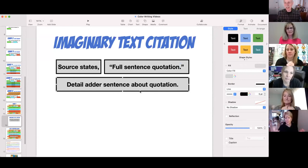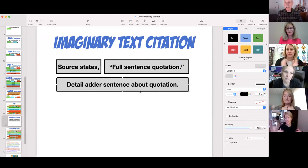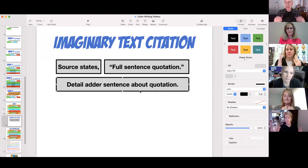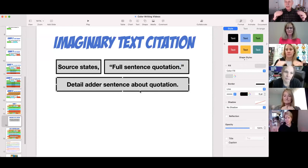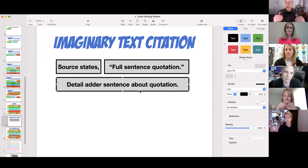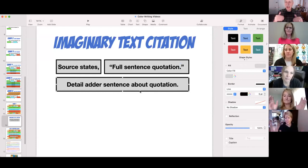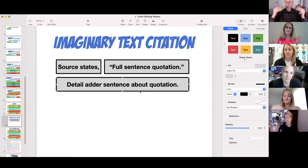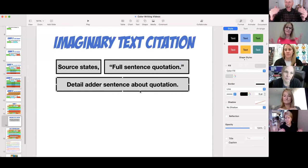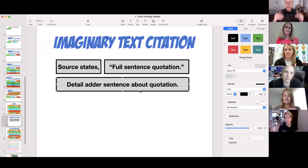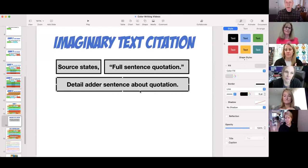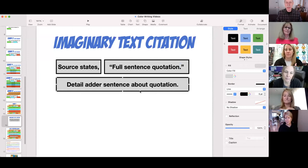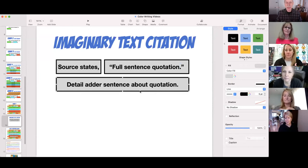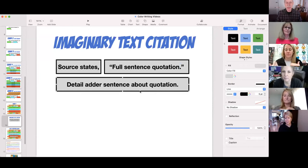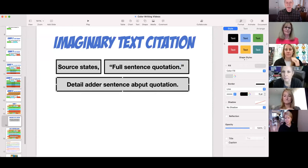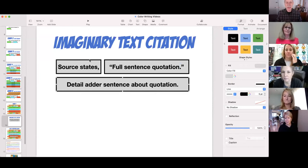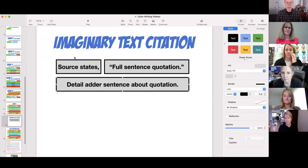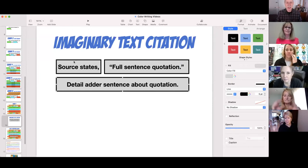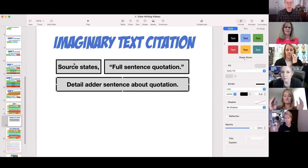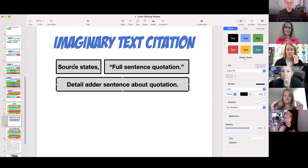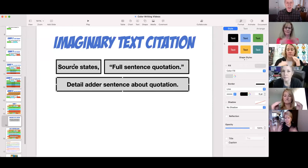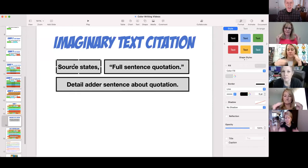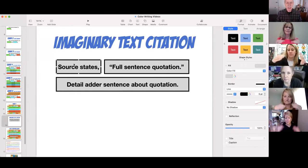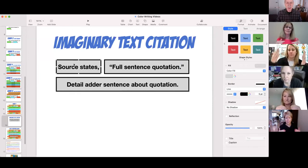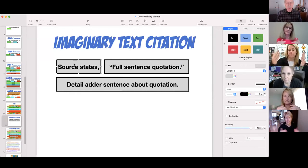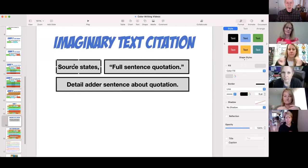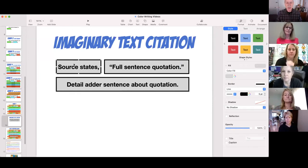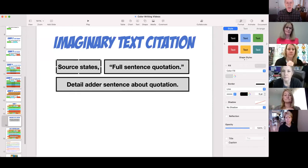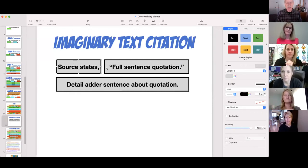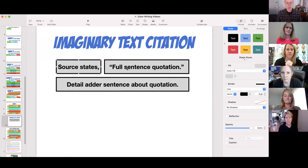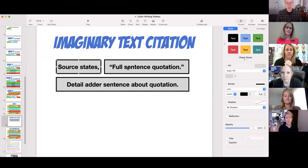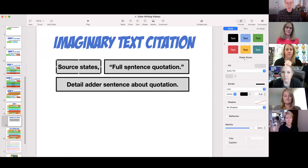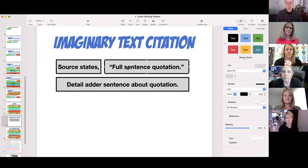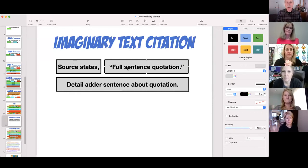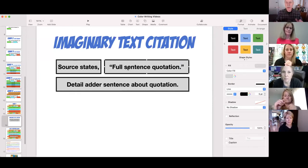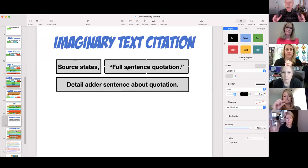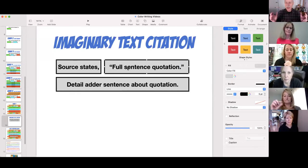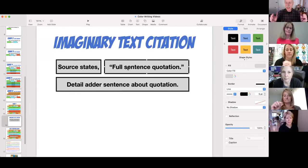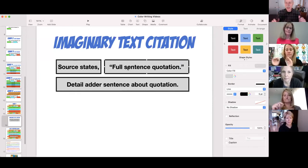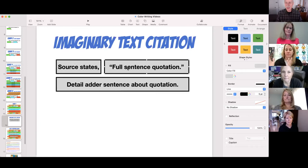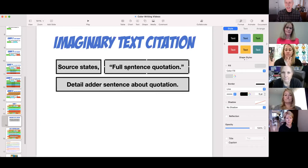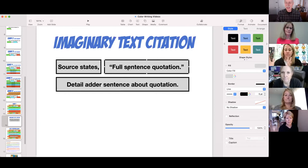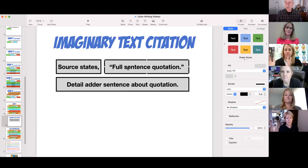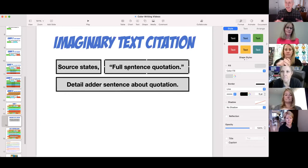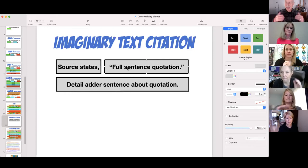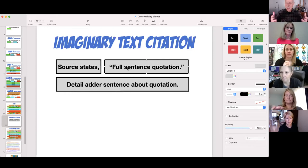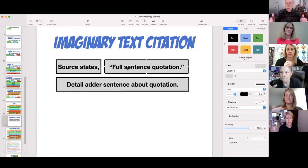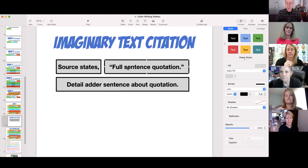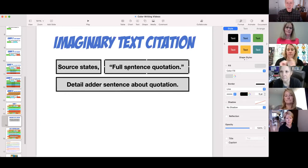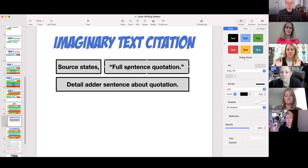again. Talk about the quotation. So set up the source, full sentence quotation, and help kids with